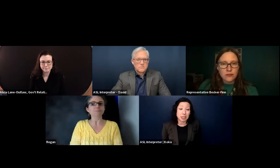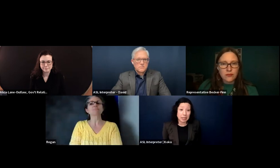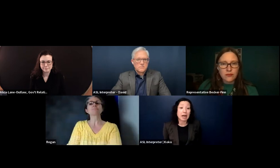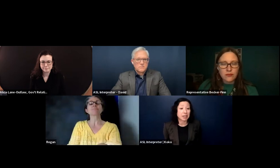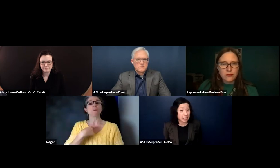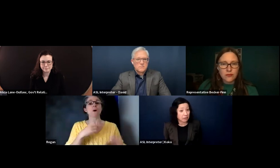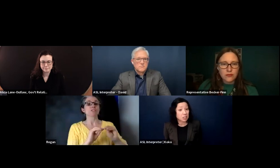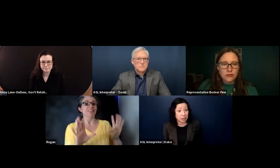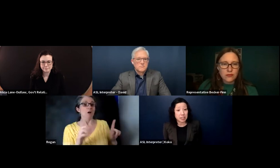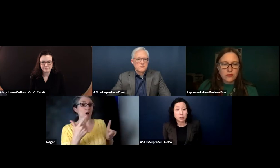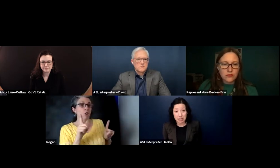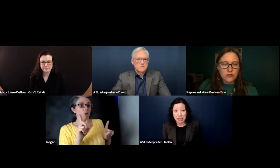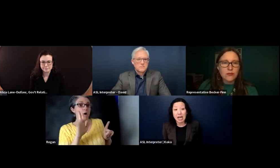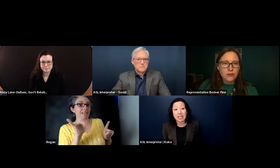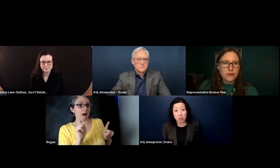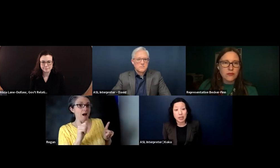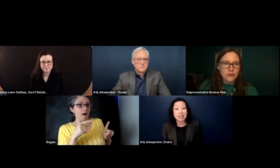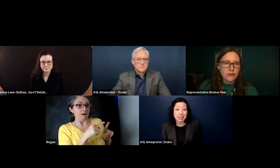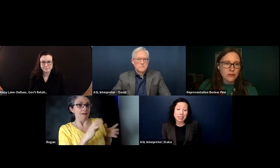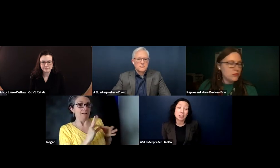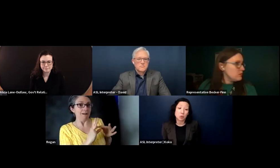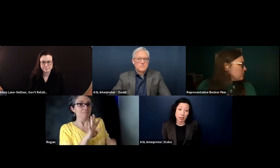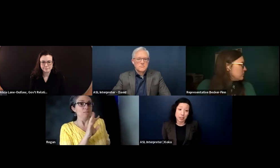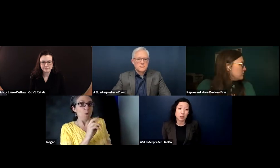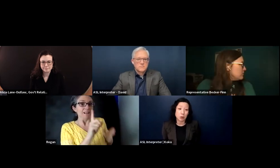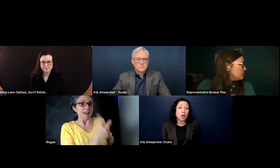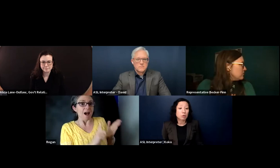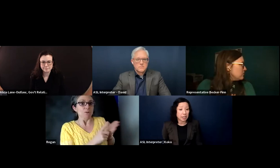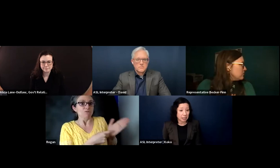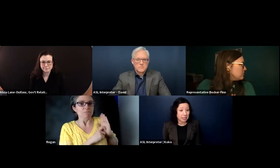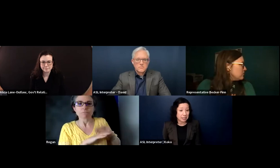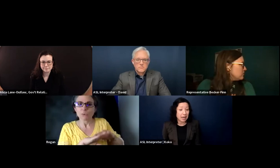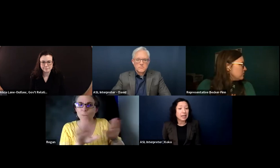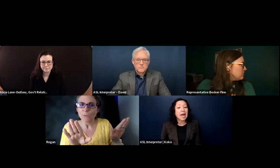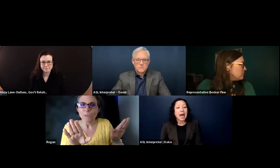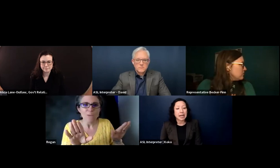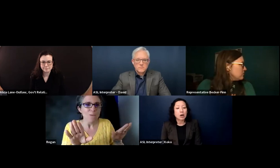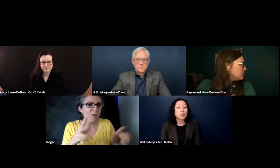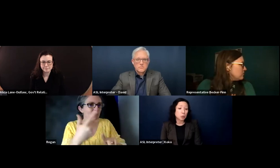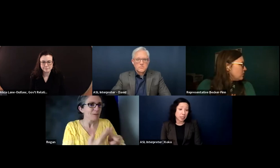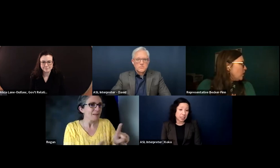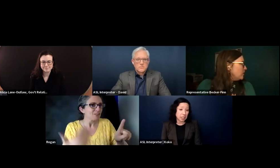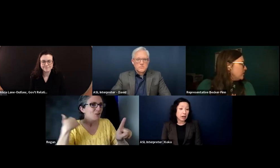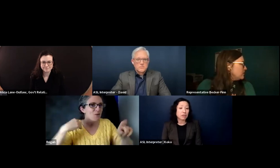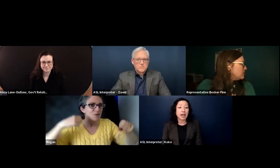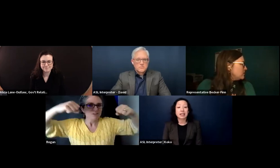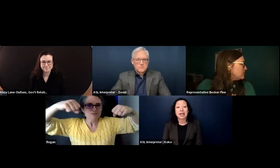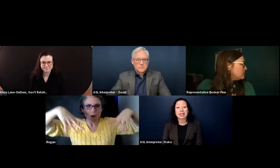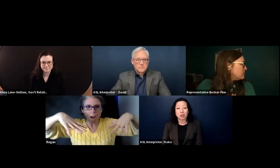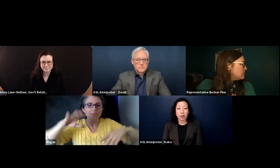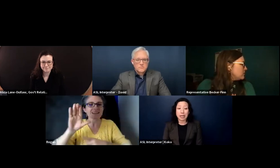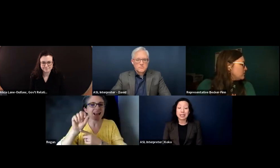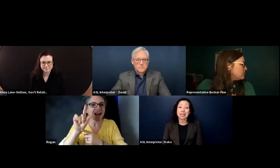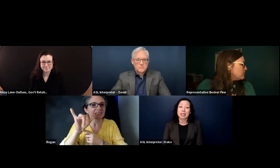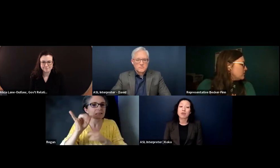sorry that you did have a negative experience with CDIs. So I did just want to recognize that. And I also wanted to clarify